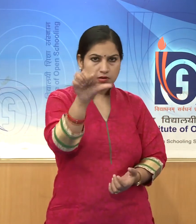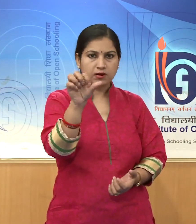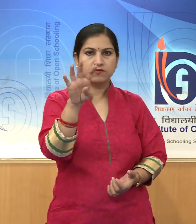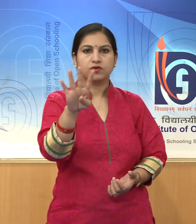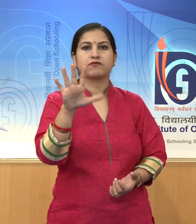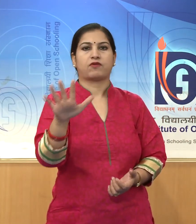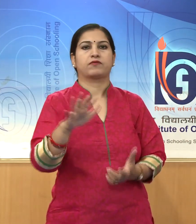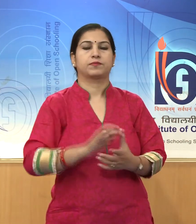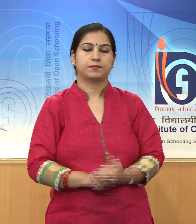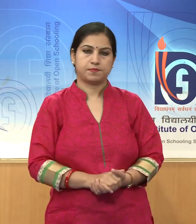1945.